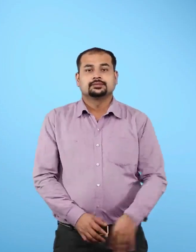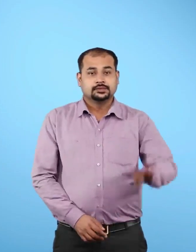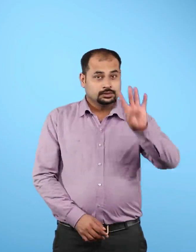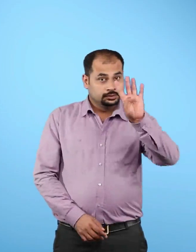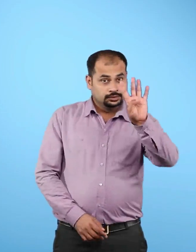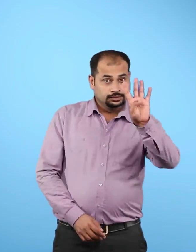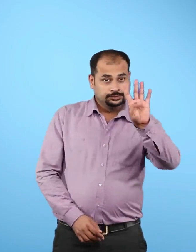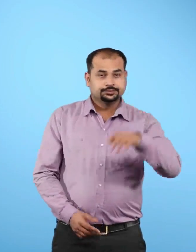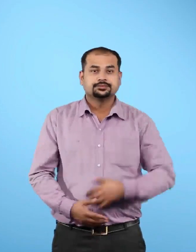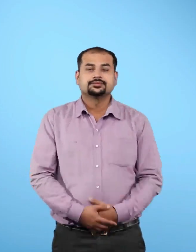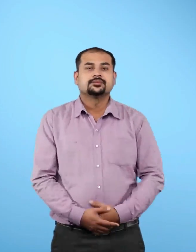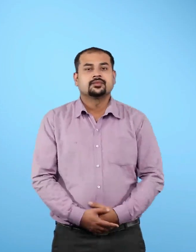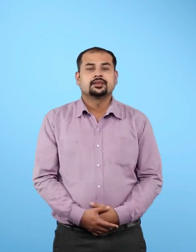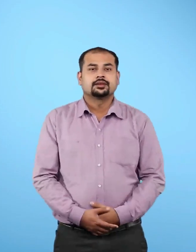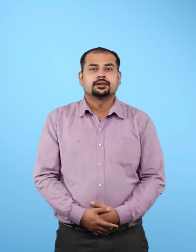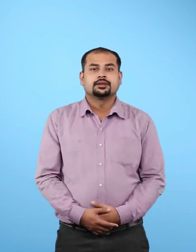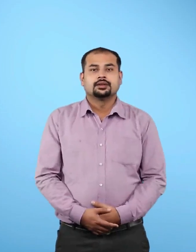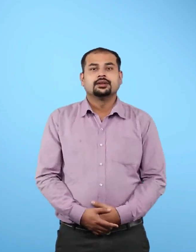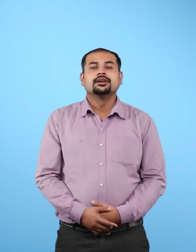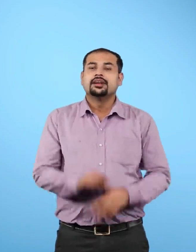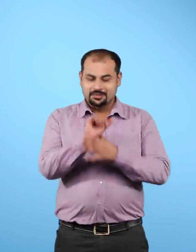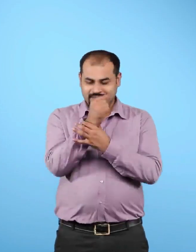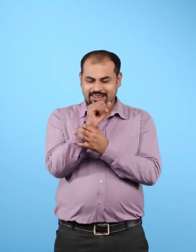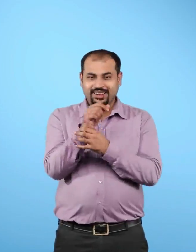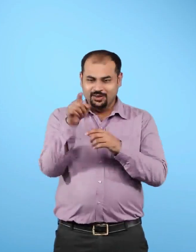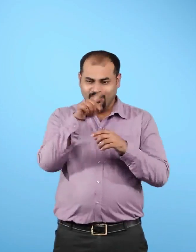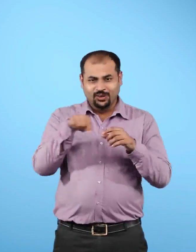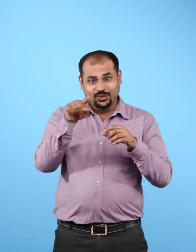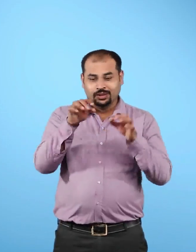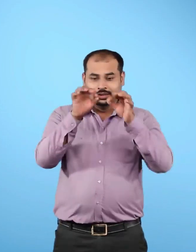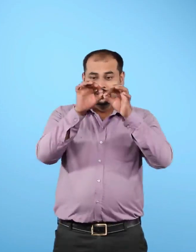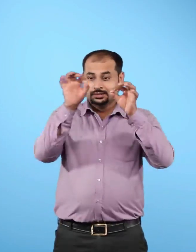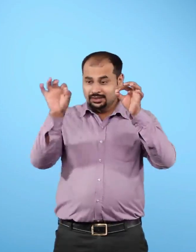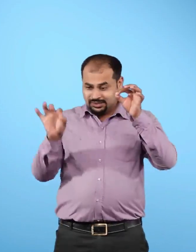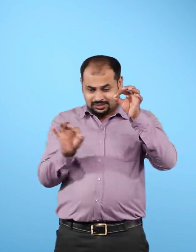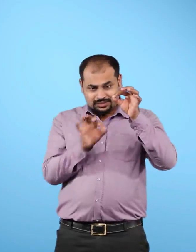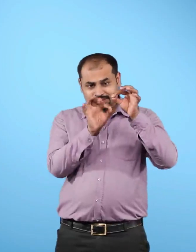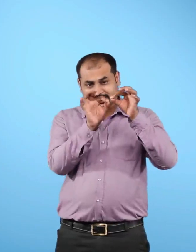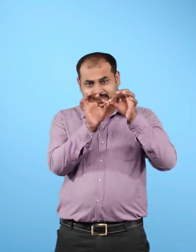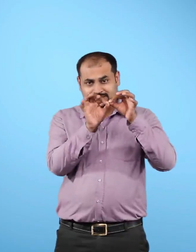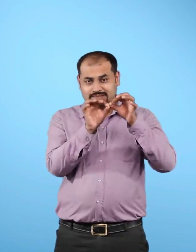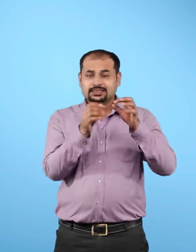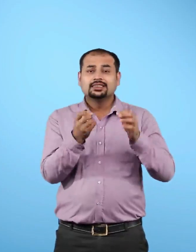Row 4 says a bangle of perimeter 20 centimeters.